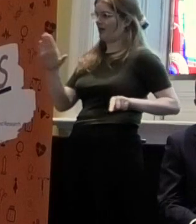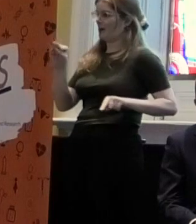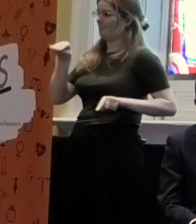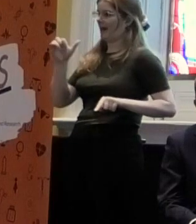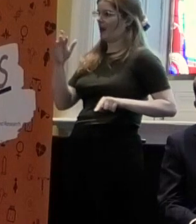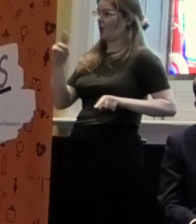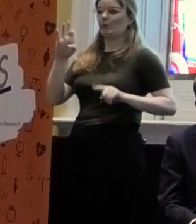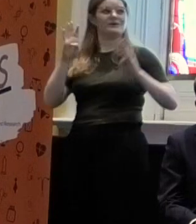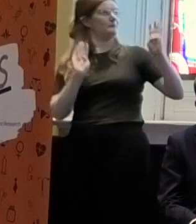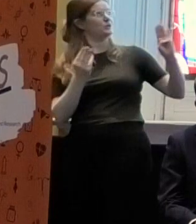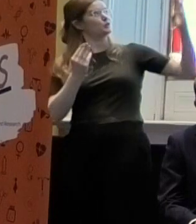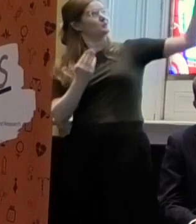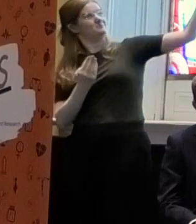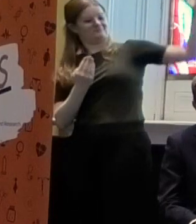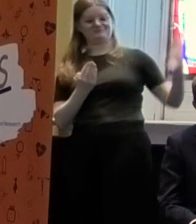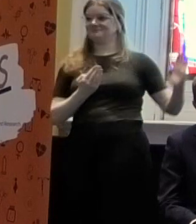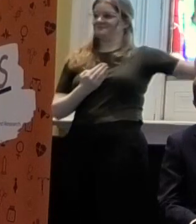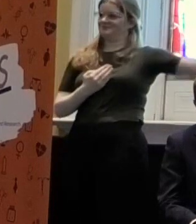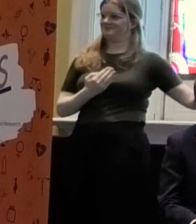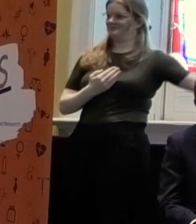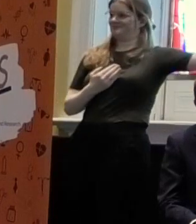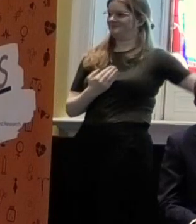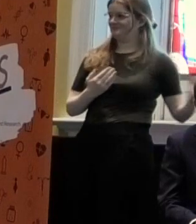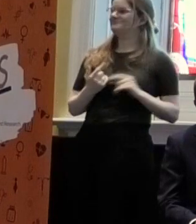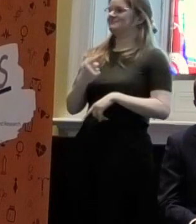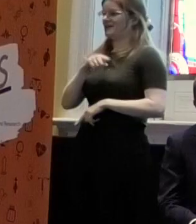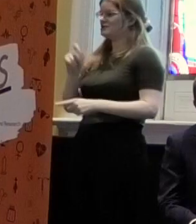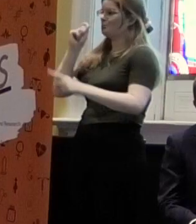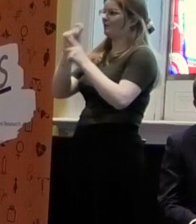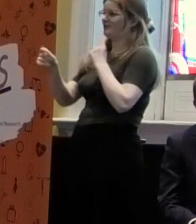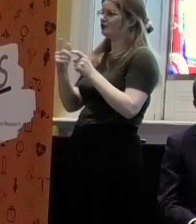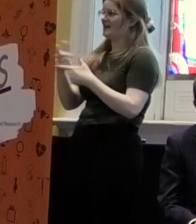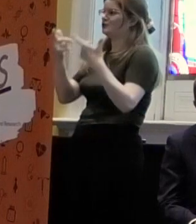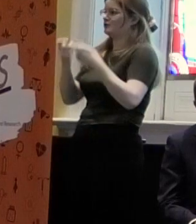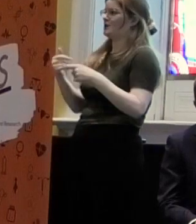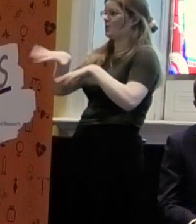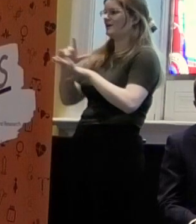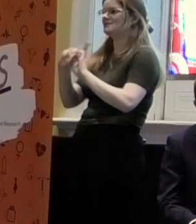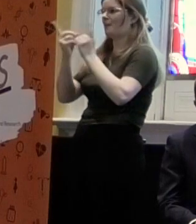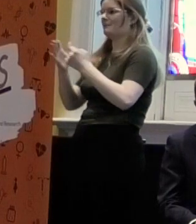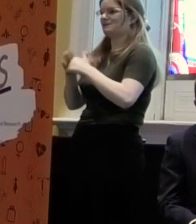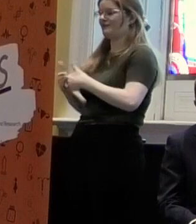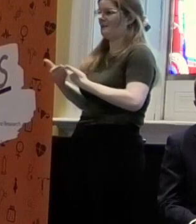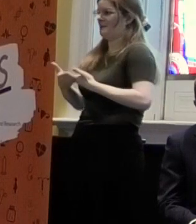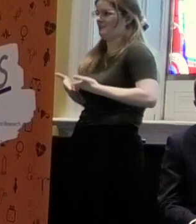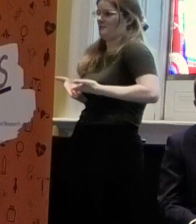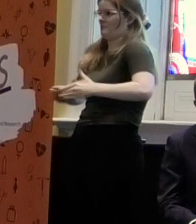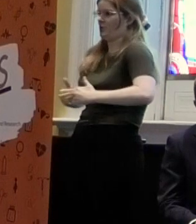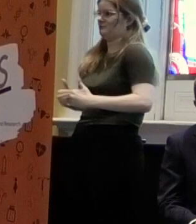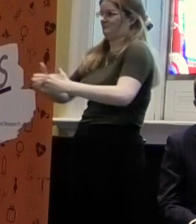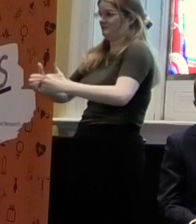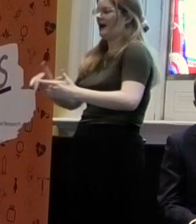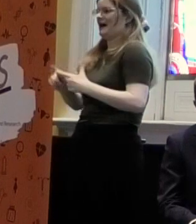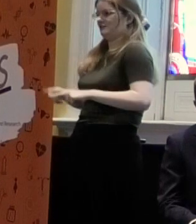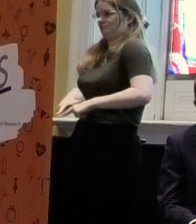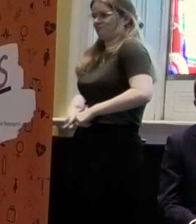his picture there. Fergal is Professor and Chair in the Department of Obstetrics and Gynaecology